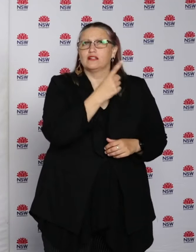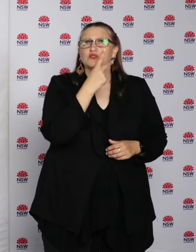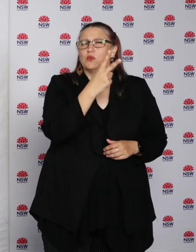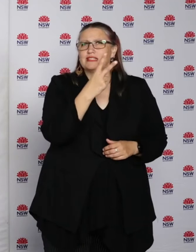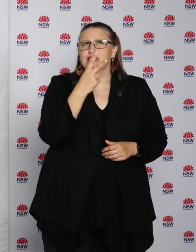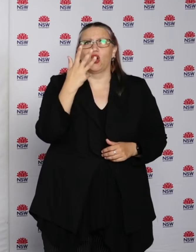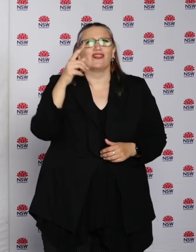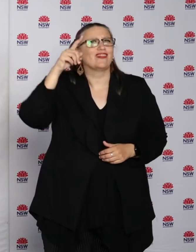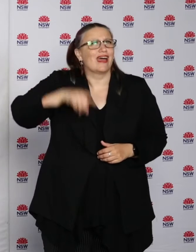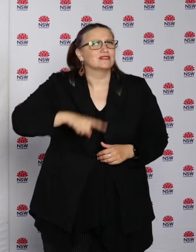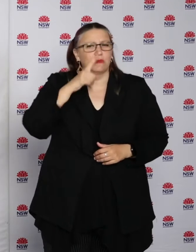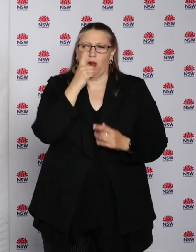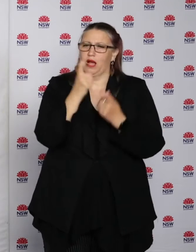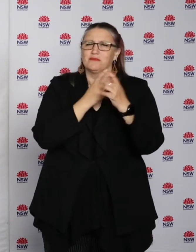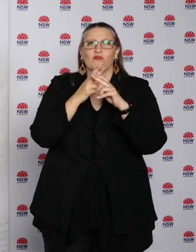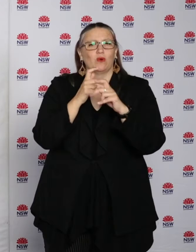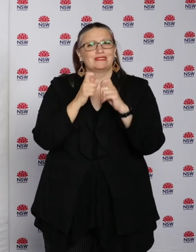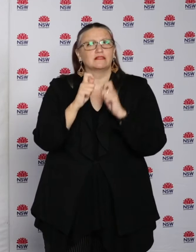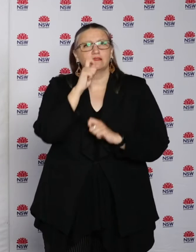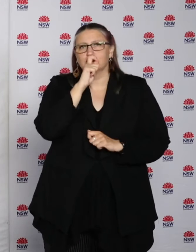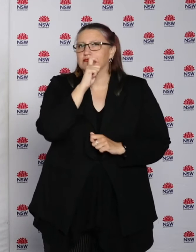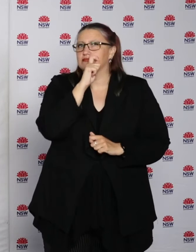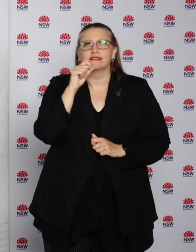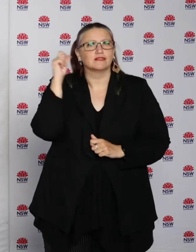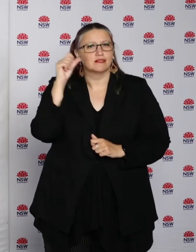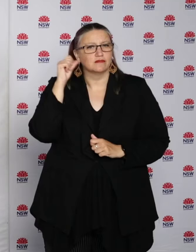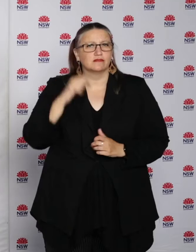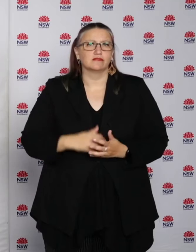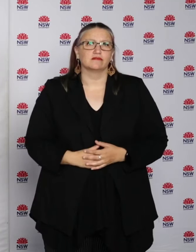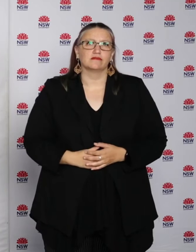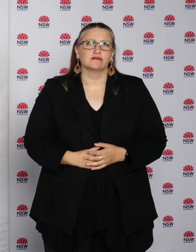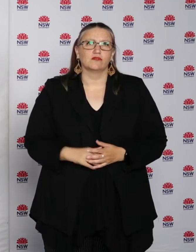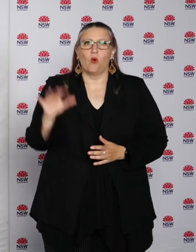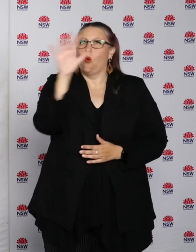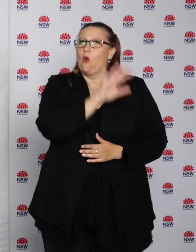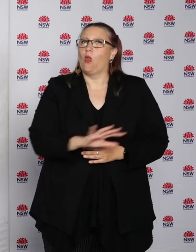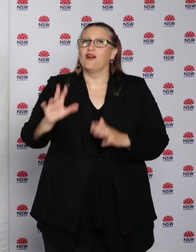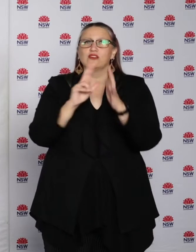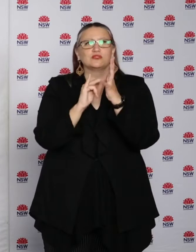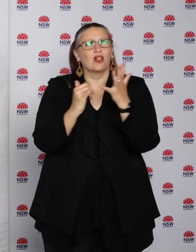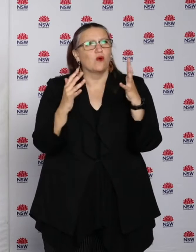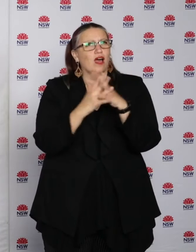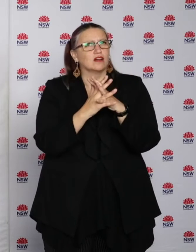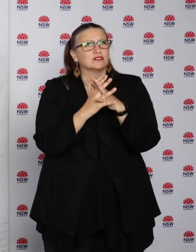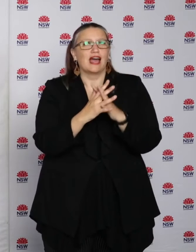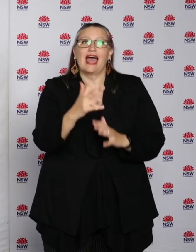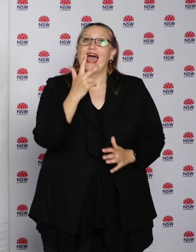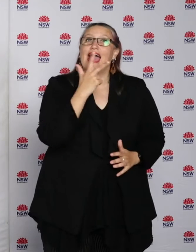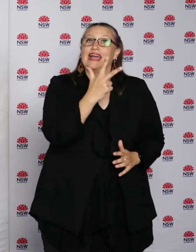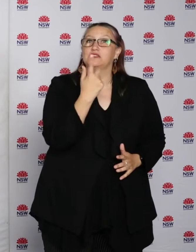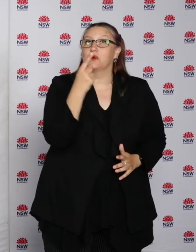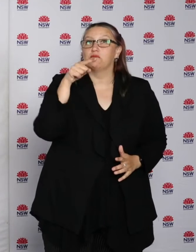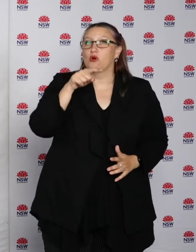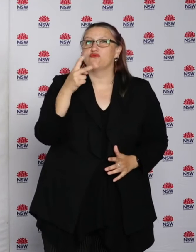120,954 tests reported to 8 o'clock last night. Across New South Wales, 81.2% of the over 16 population has now received